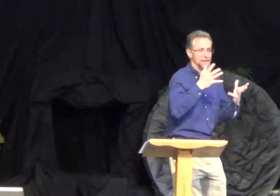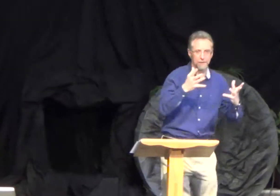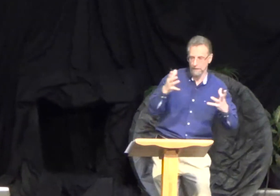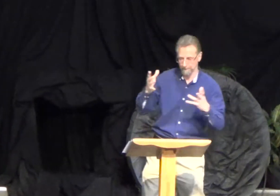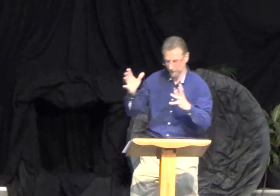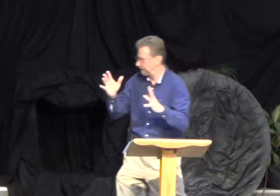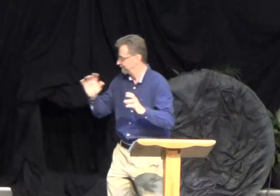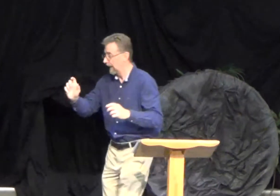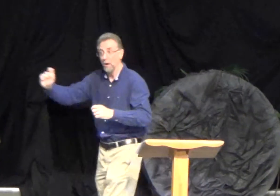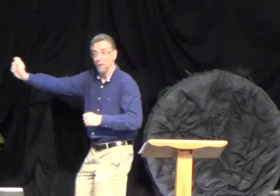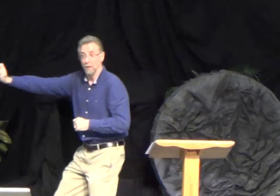I'm curious here.